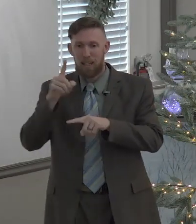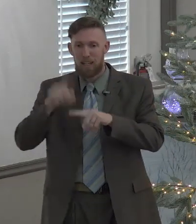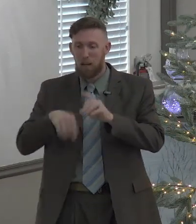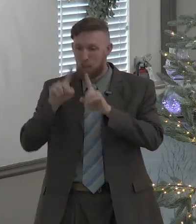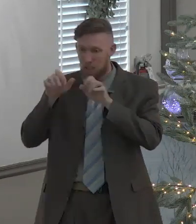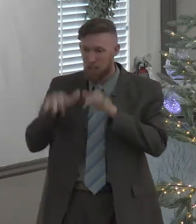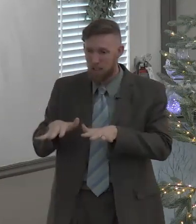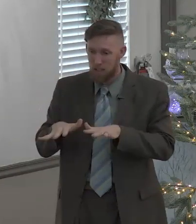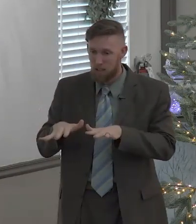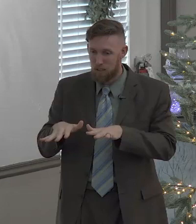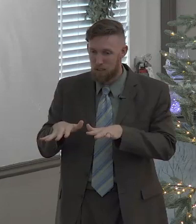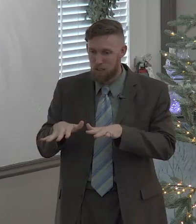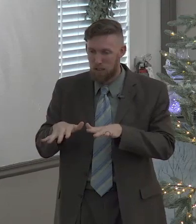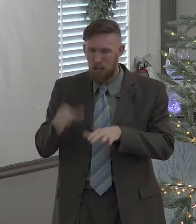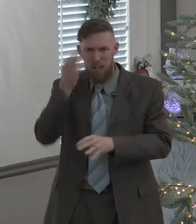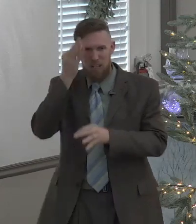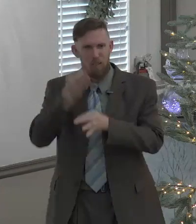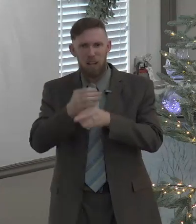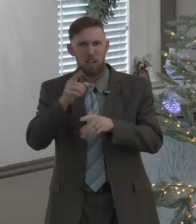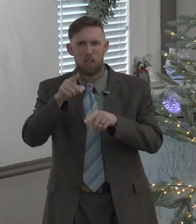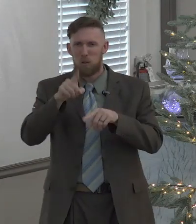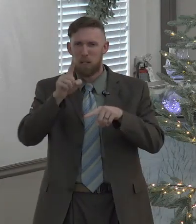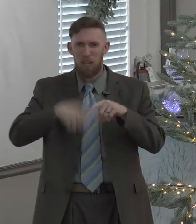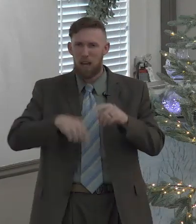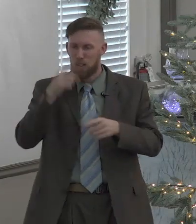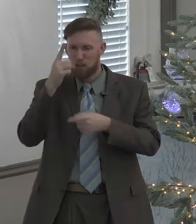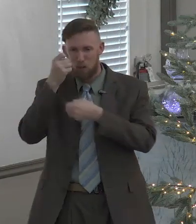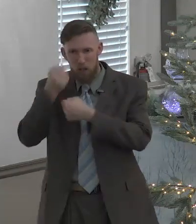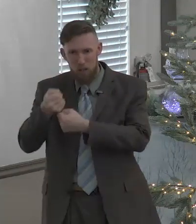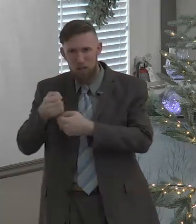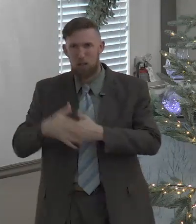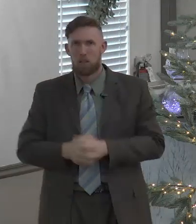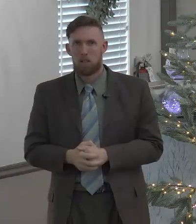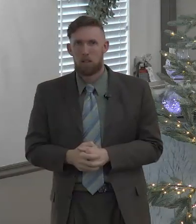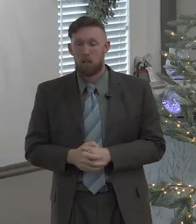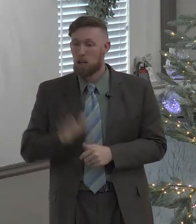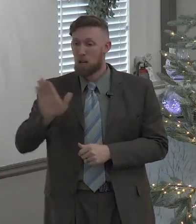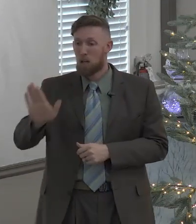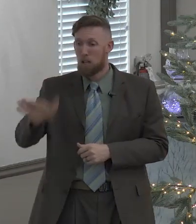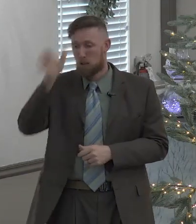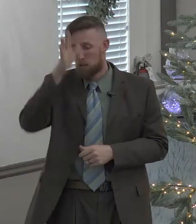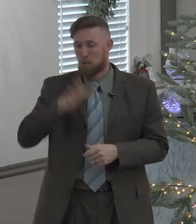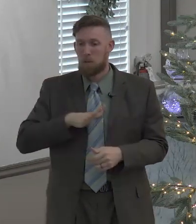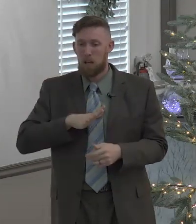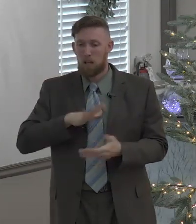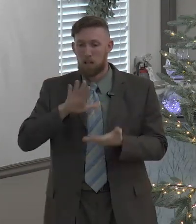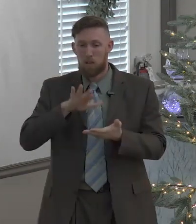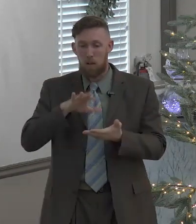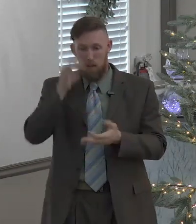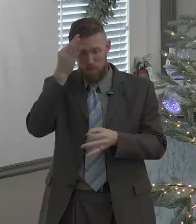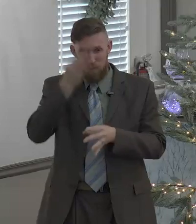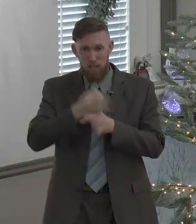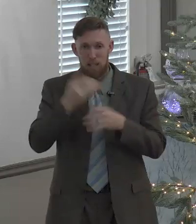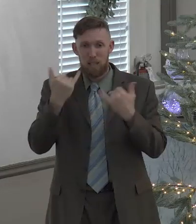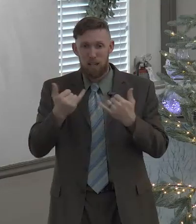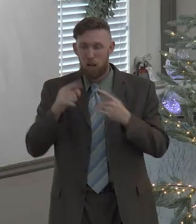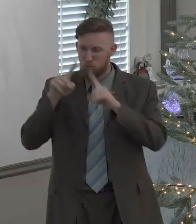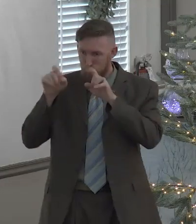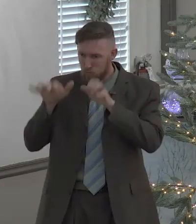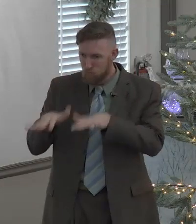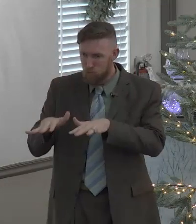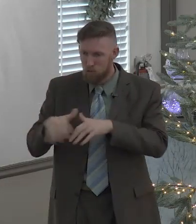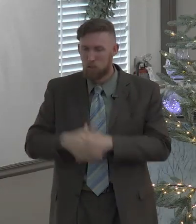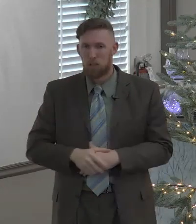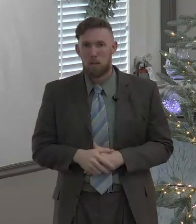But you know, someone said one time, a faith that can't be tried is a faith that can't be trusted. And now faith is